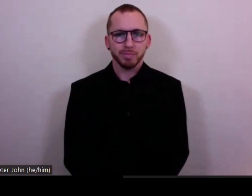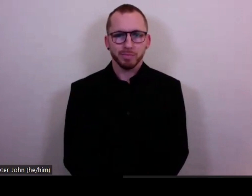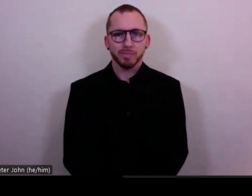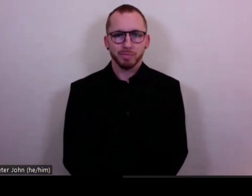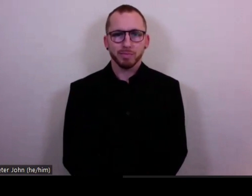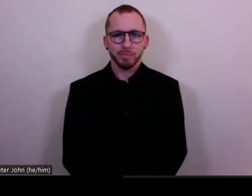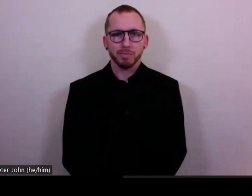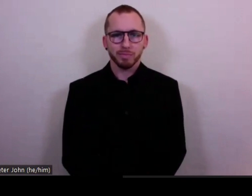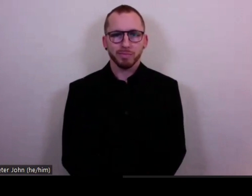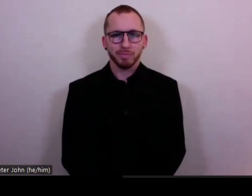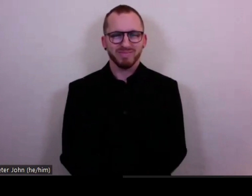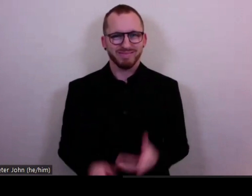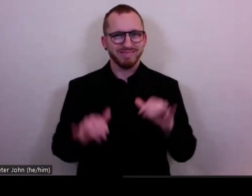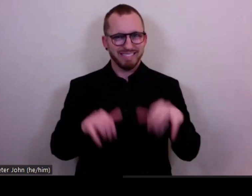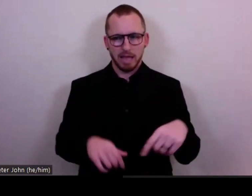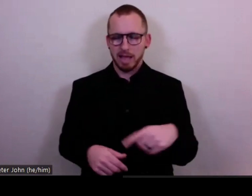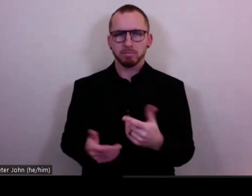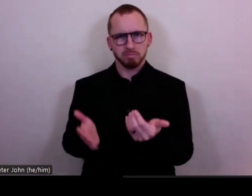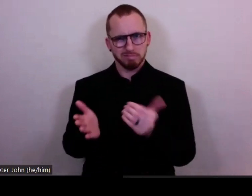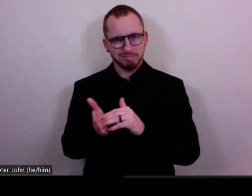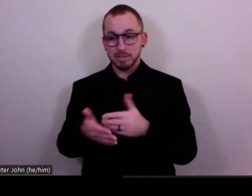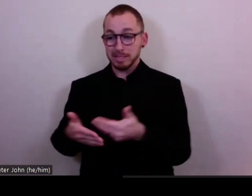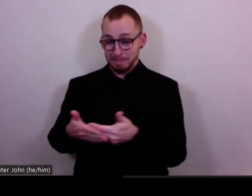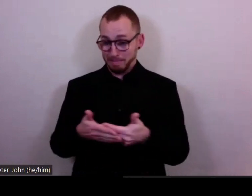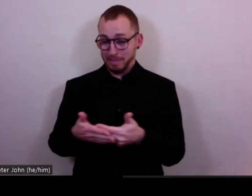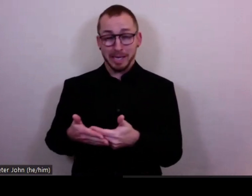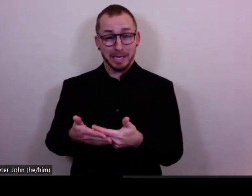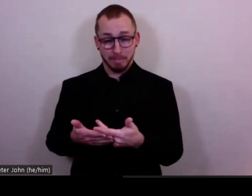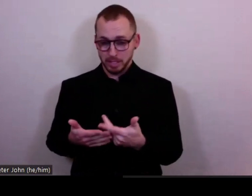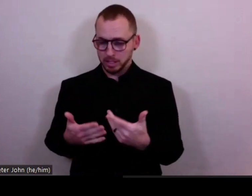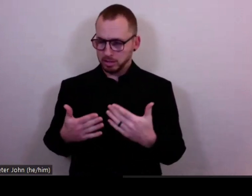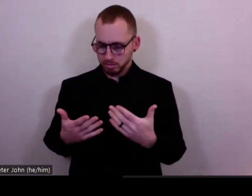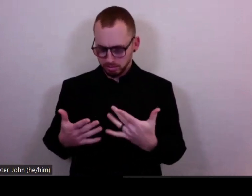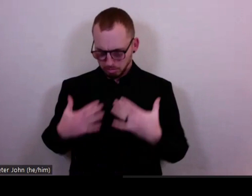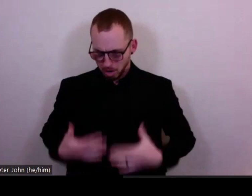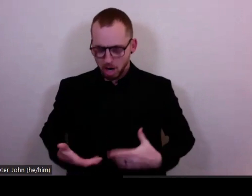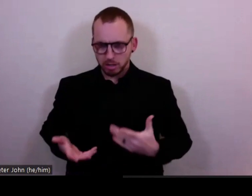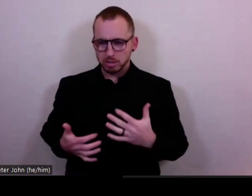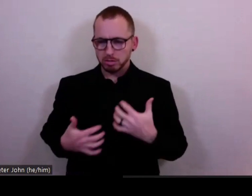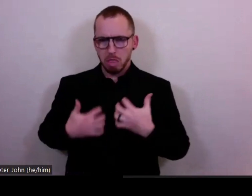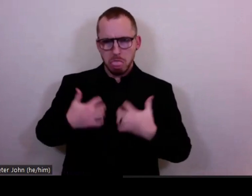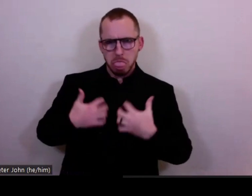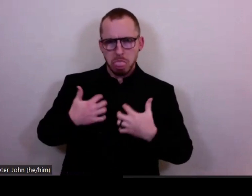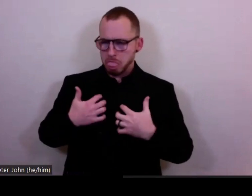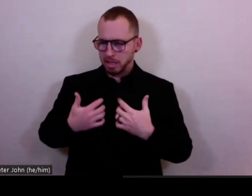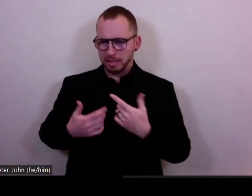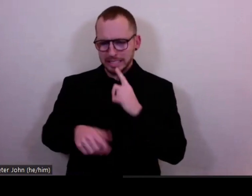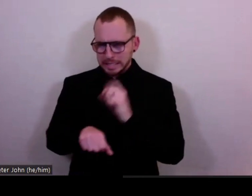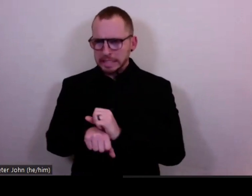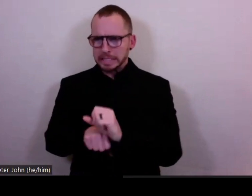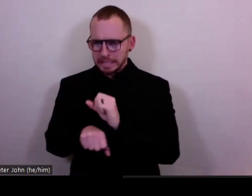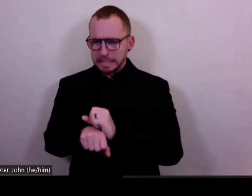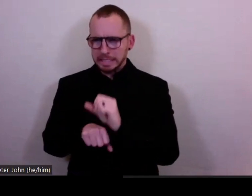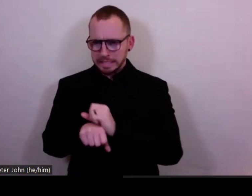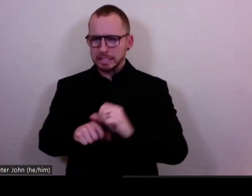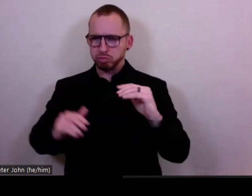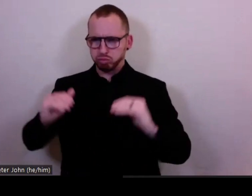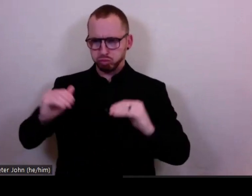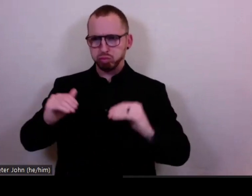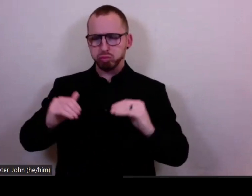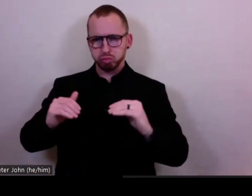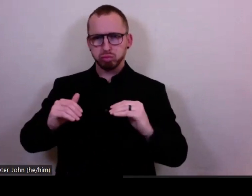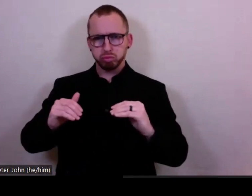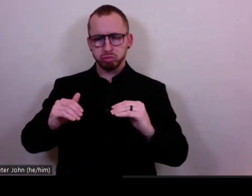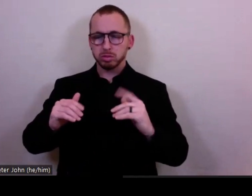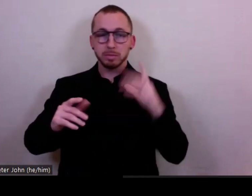opportunities to be able to grow, because their bodies have been focused on trying to reach balance again, and sometimes